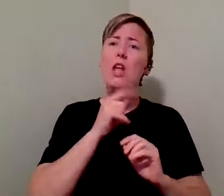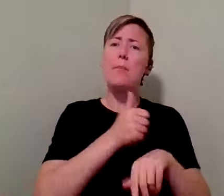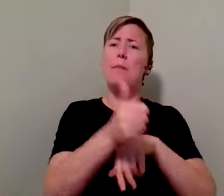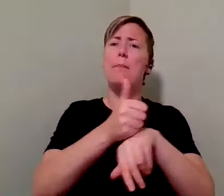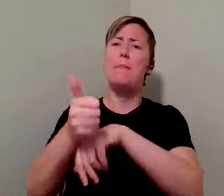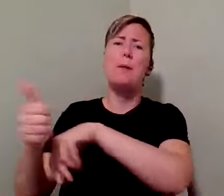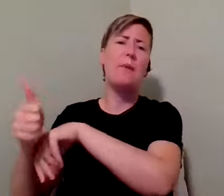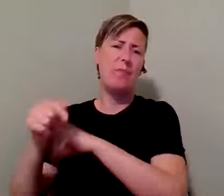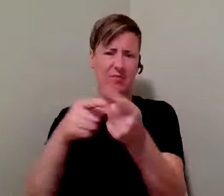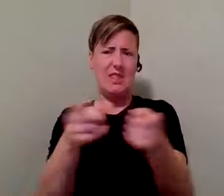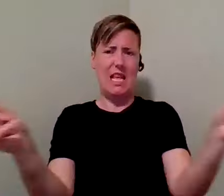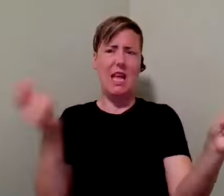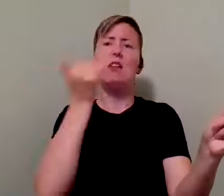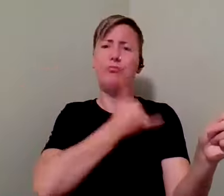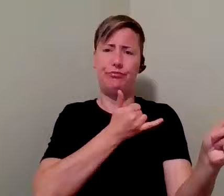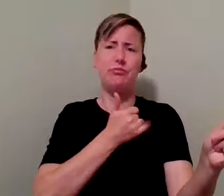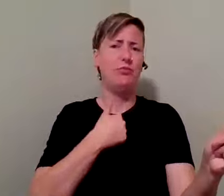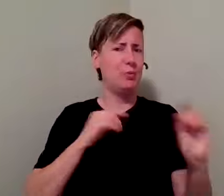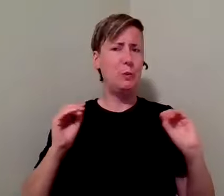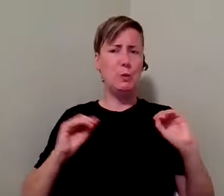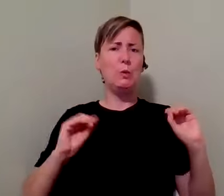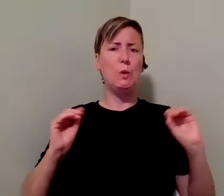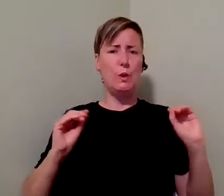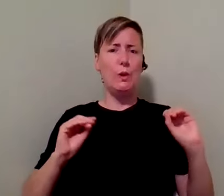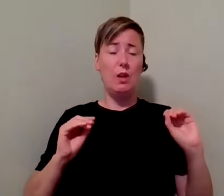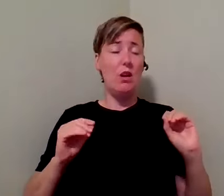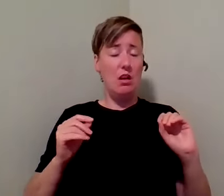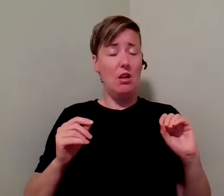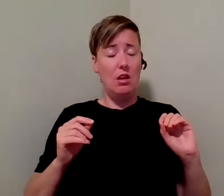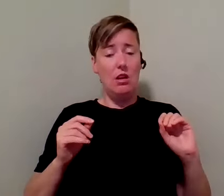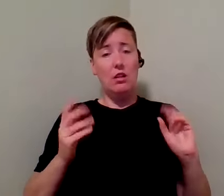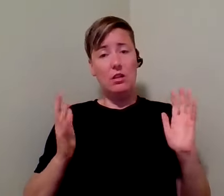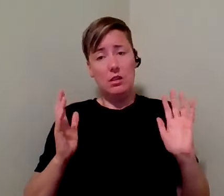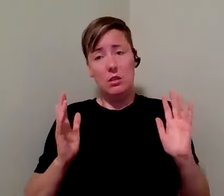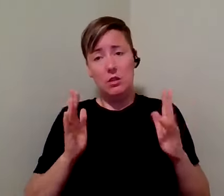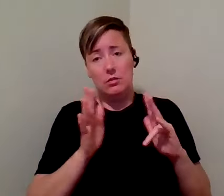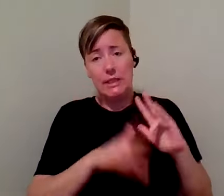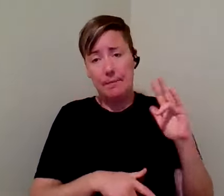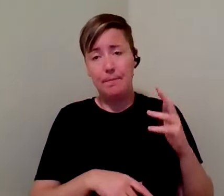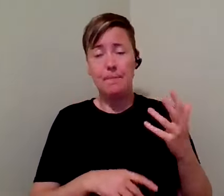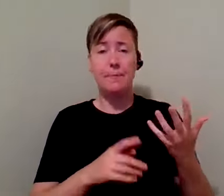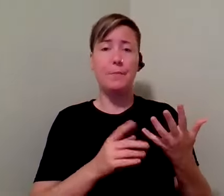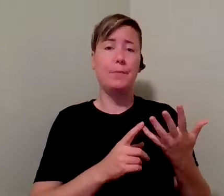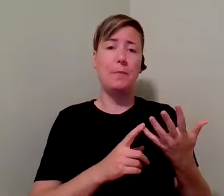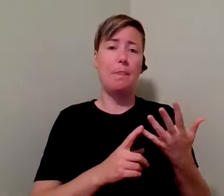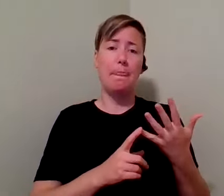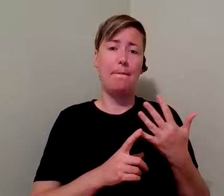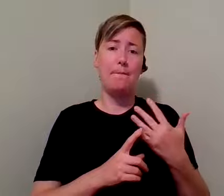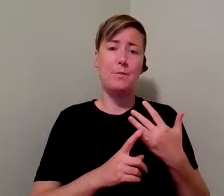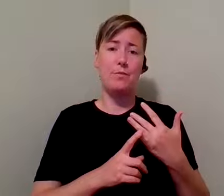blame that I could fling at people, and I did. So I didn't need step 4. There was no way I was going to tell you guys the truth about